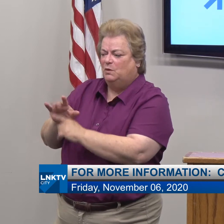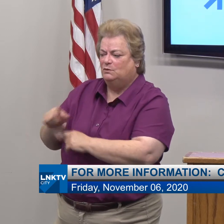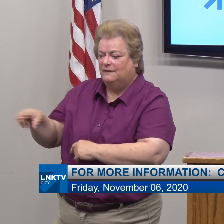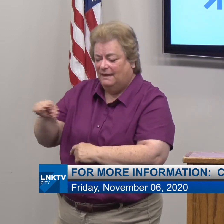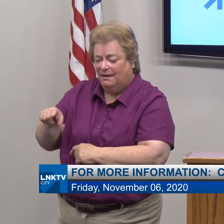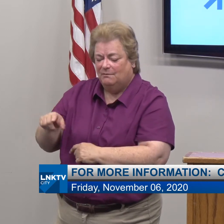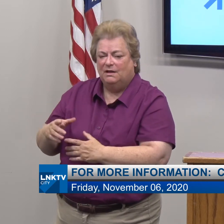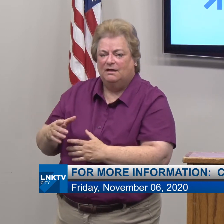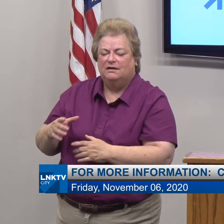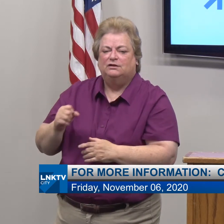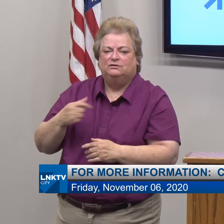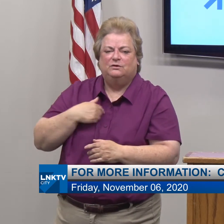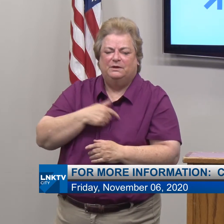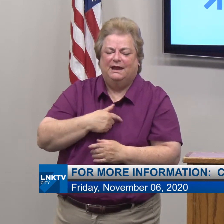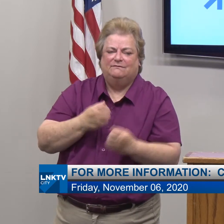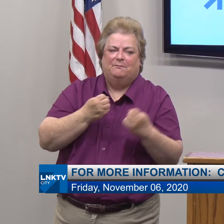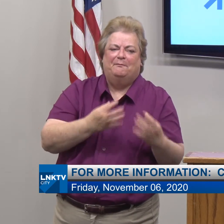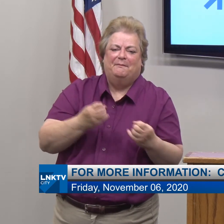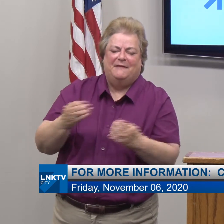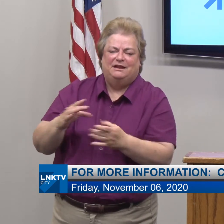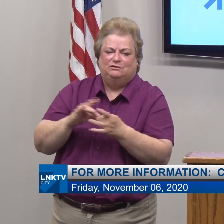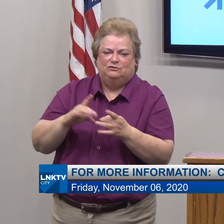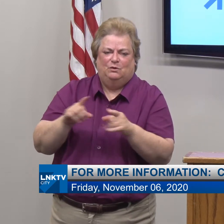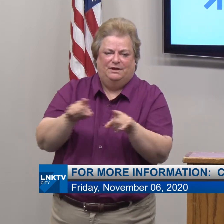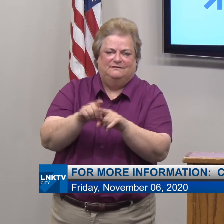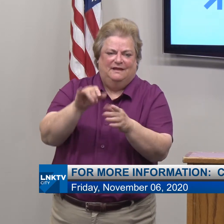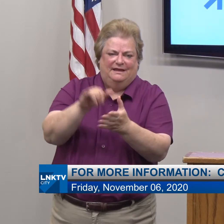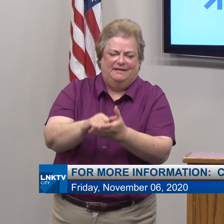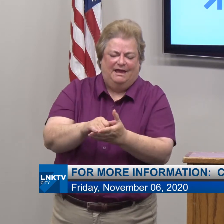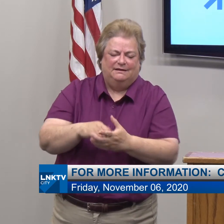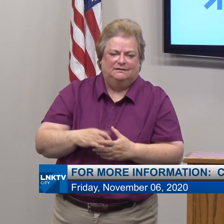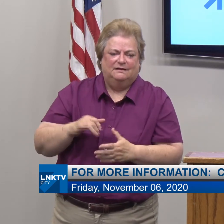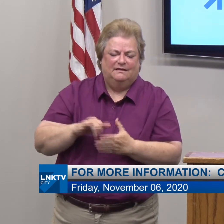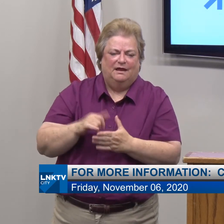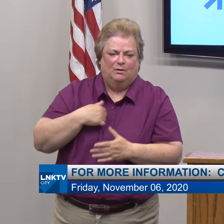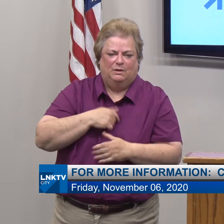quarantine. We have multiple stories like that we can share.